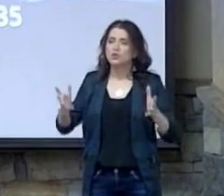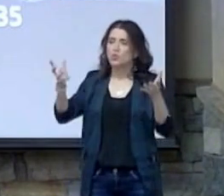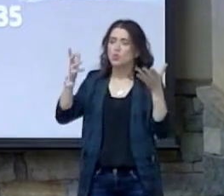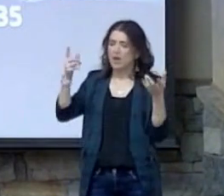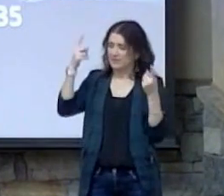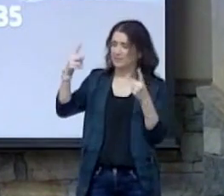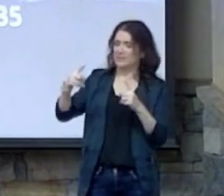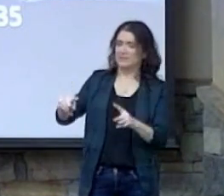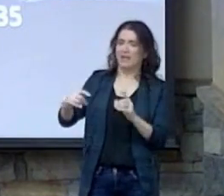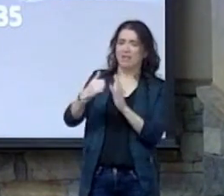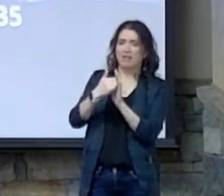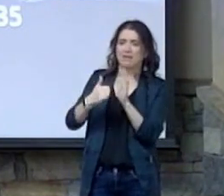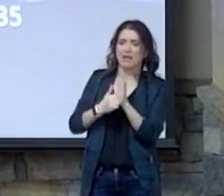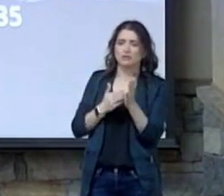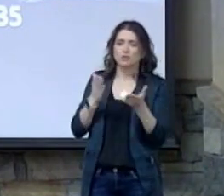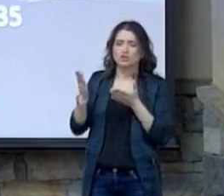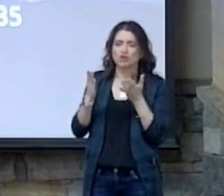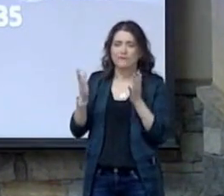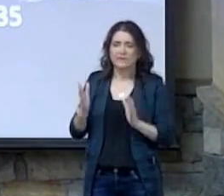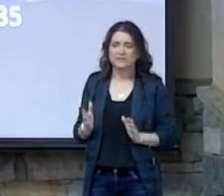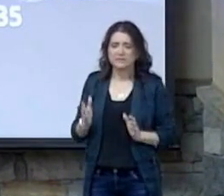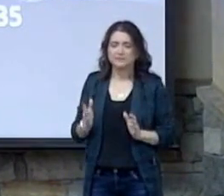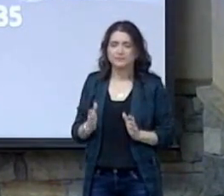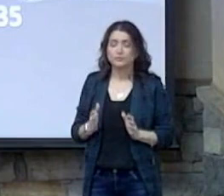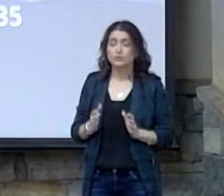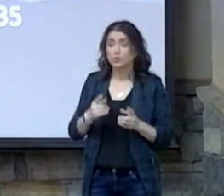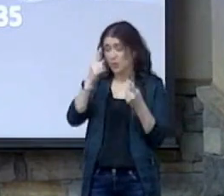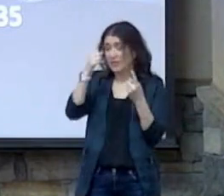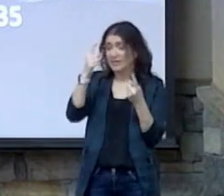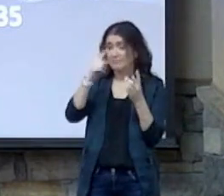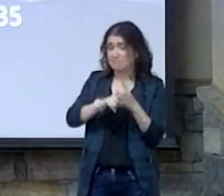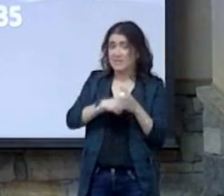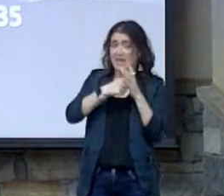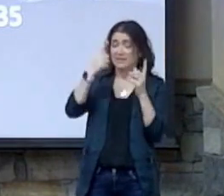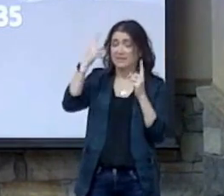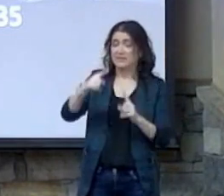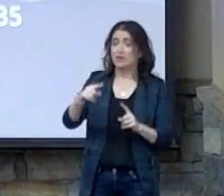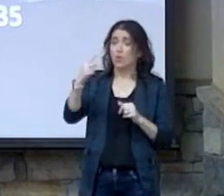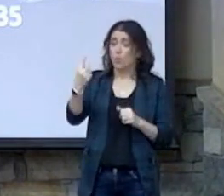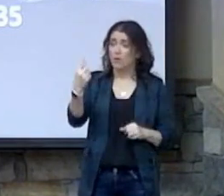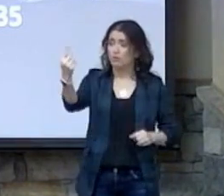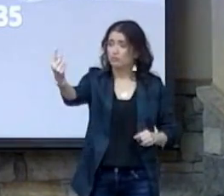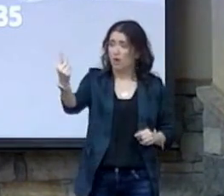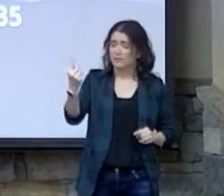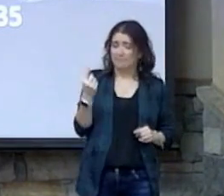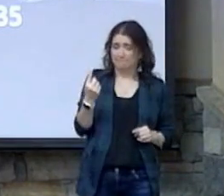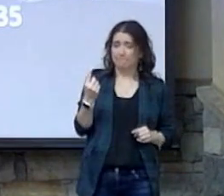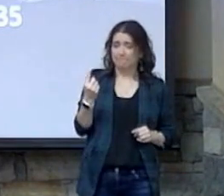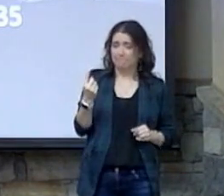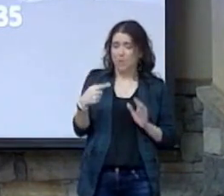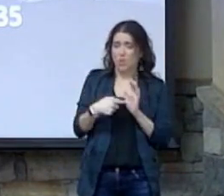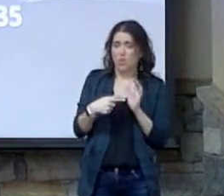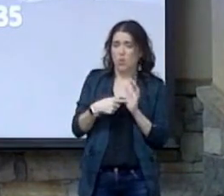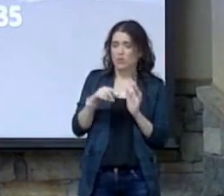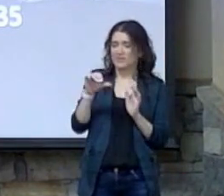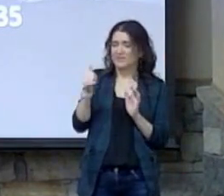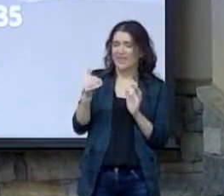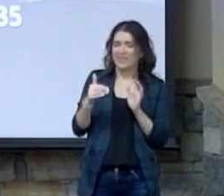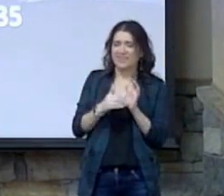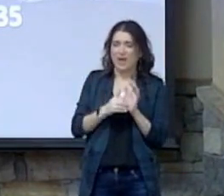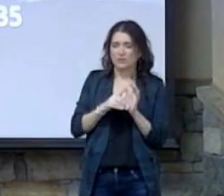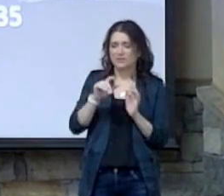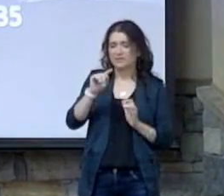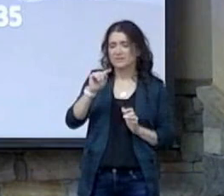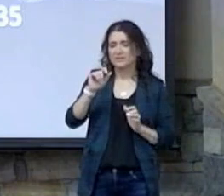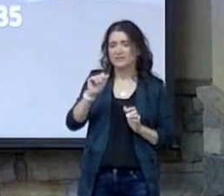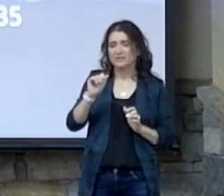with his servants. When he began to settle, one was brought to him who owed him 10,000 talents. And since he